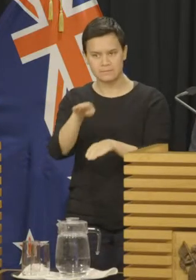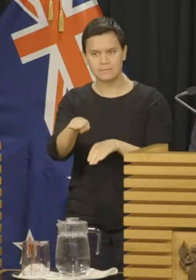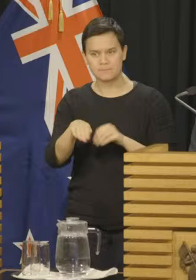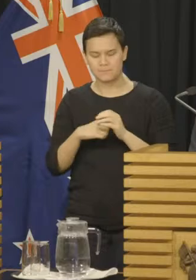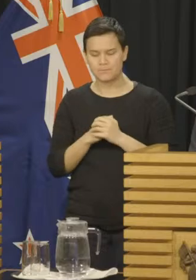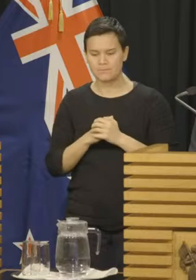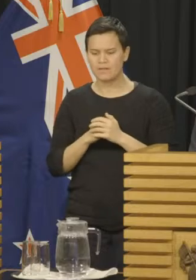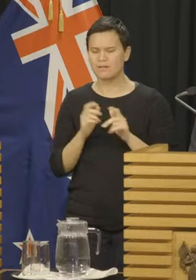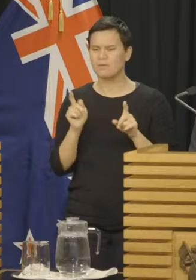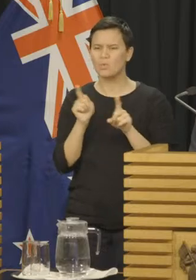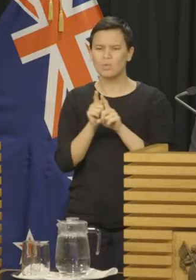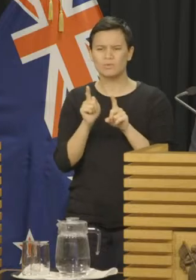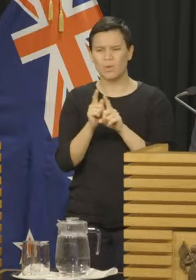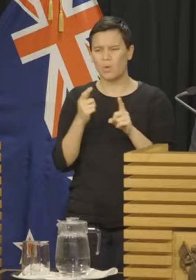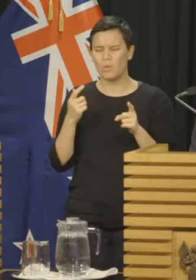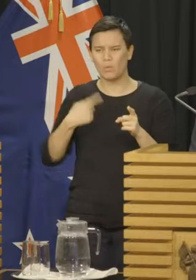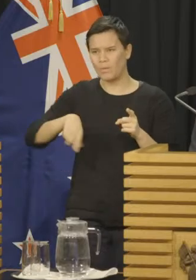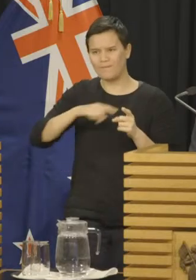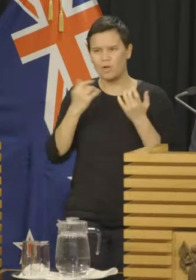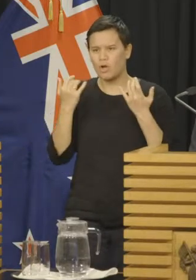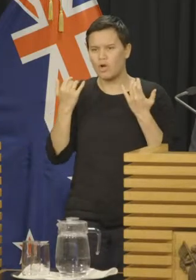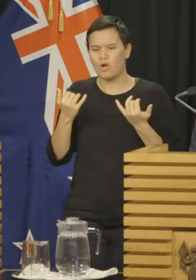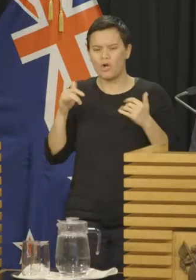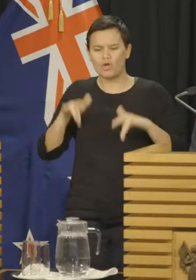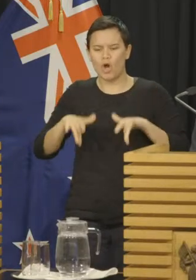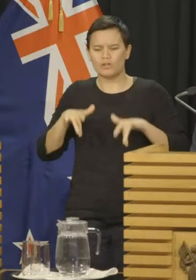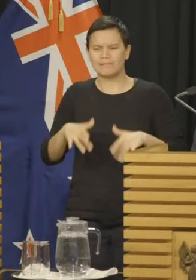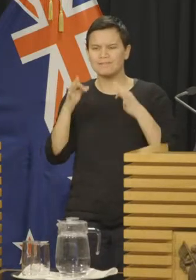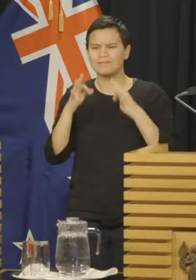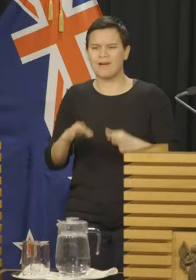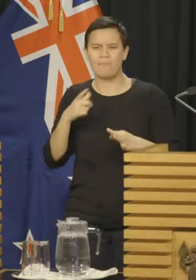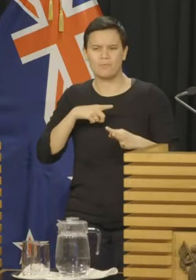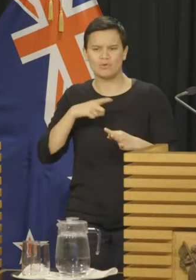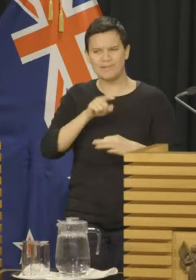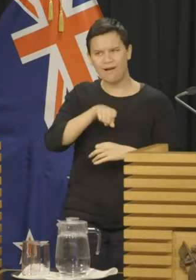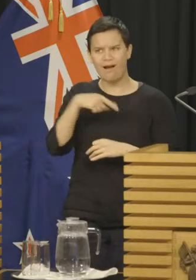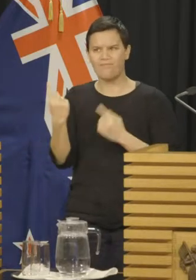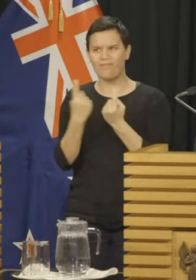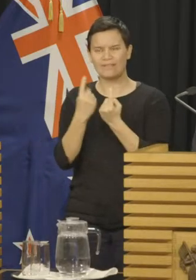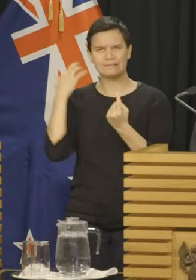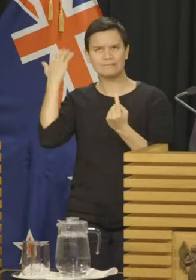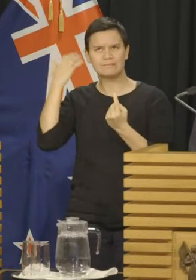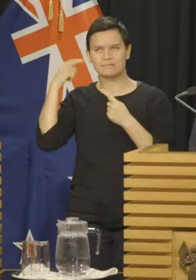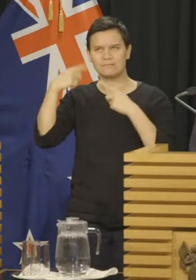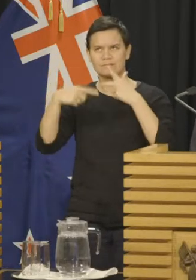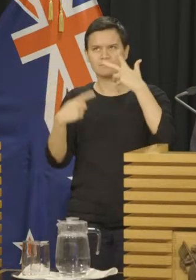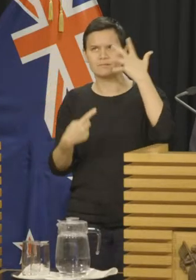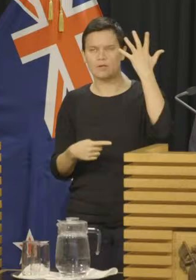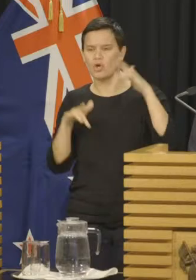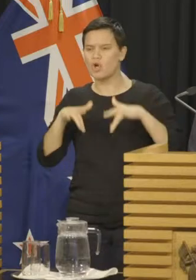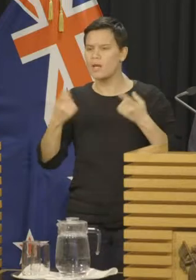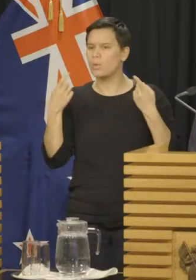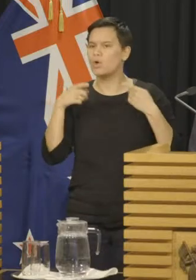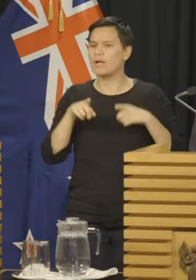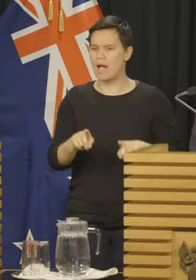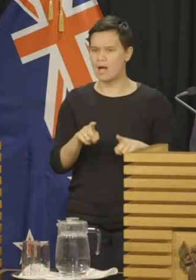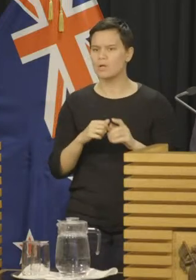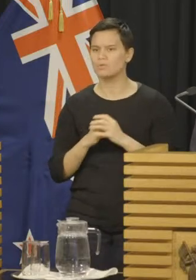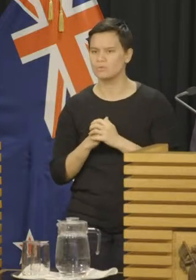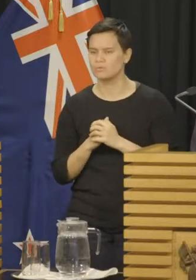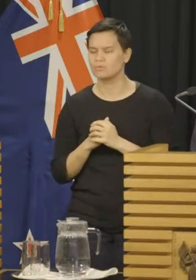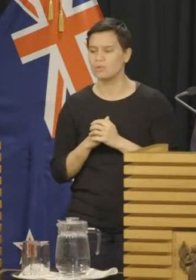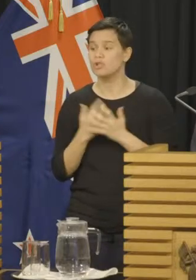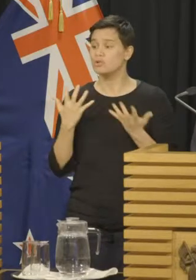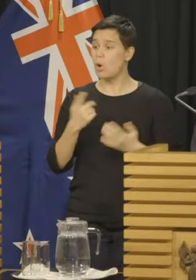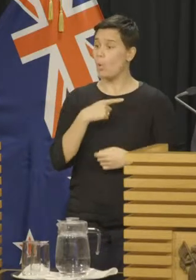Secondly, there's a number of factors we need to weigh up. Keeping in mind, though, that this isn't about charging for the sake of managing the number of people who